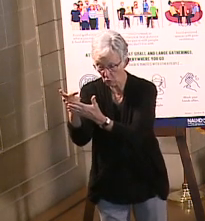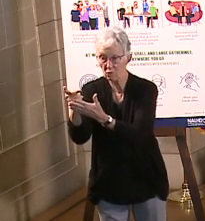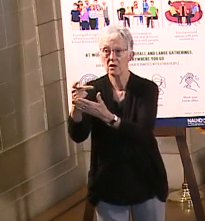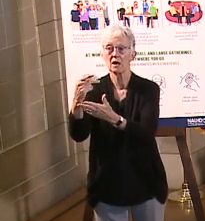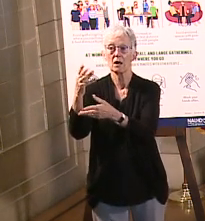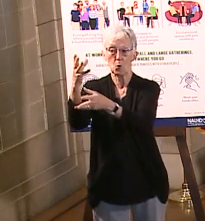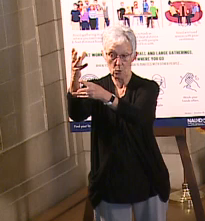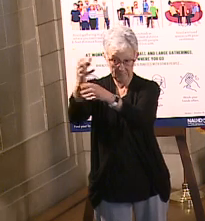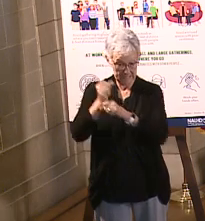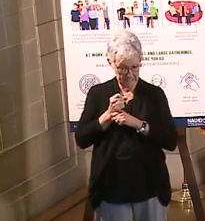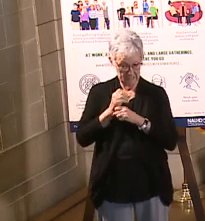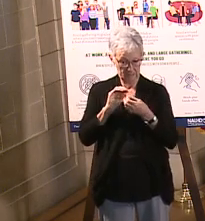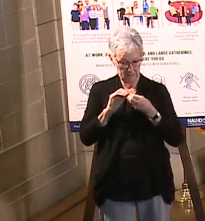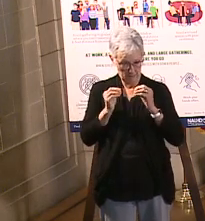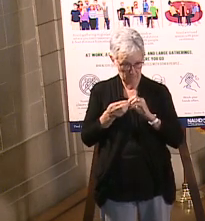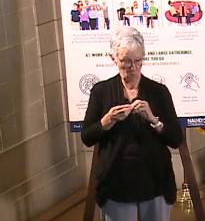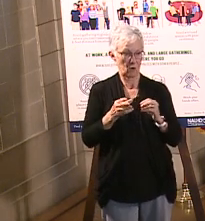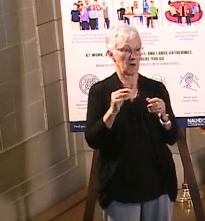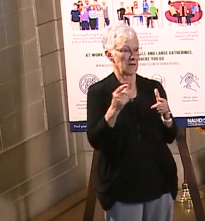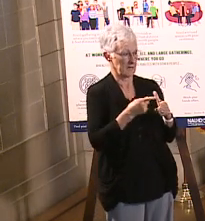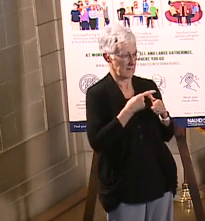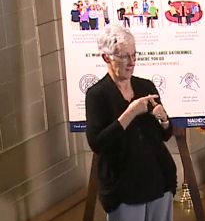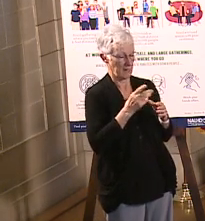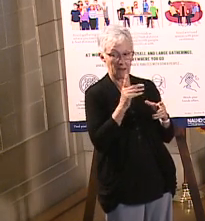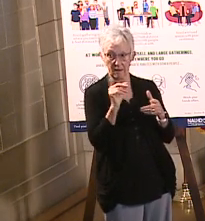that we get the phase 1A people taken care of first.